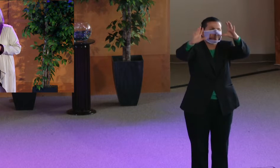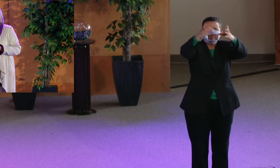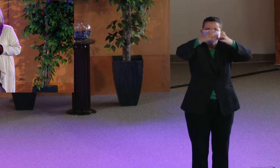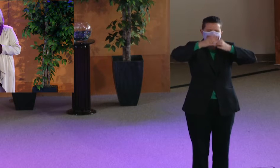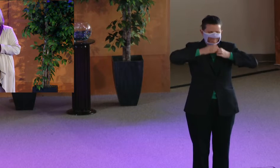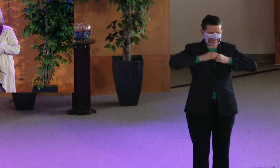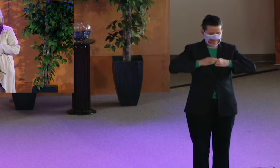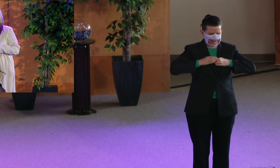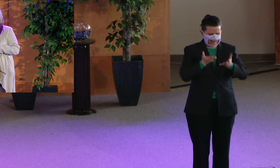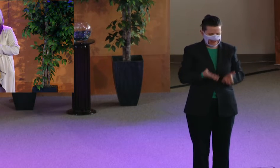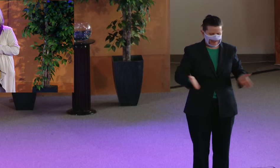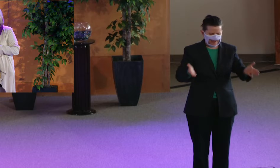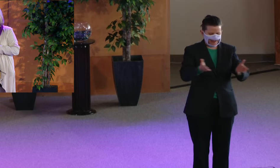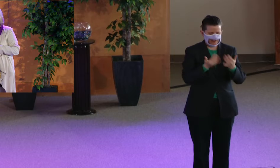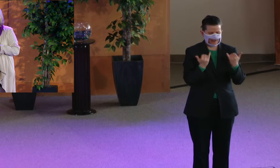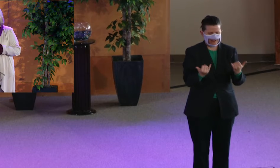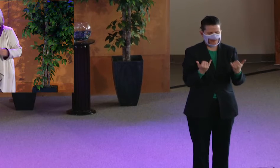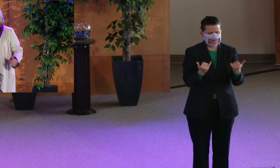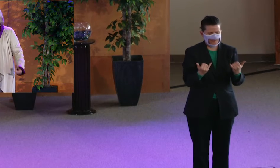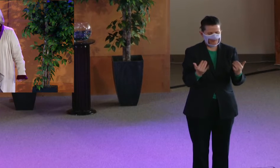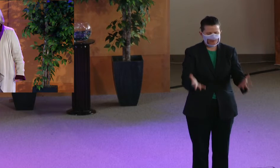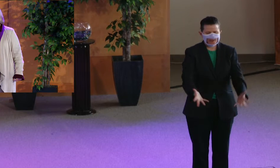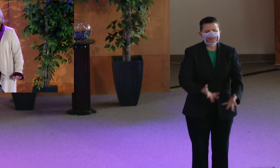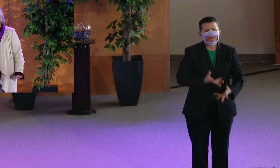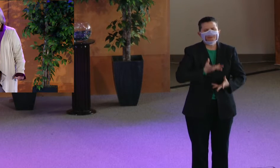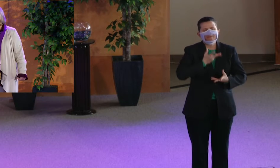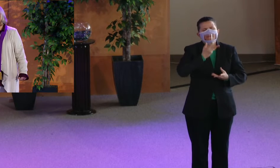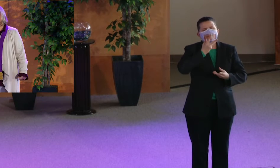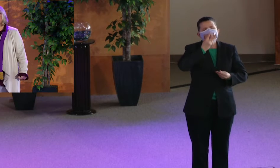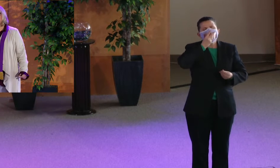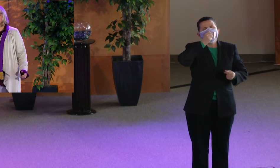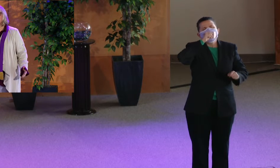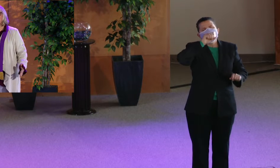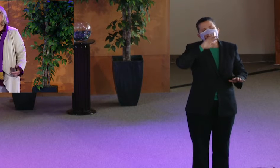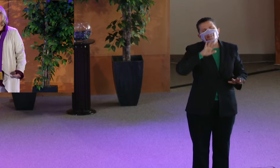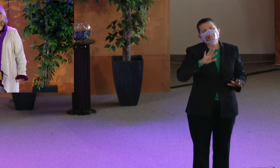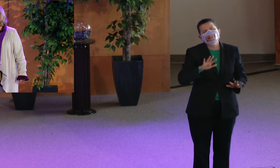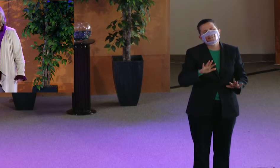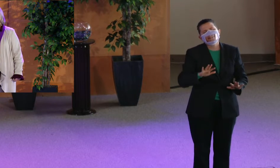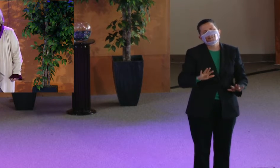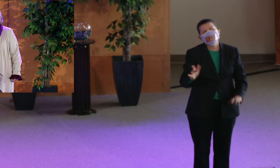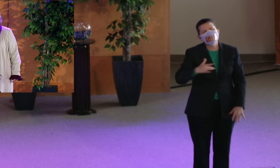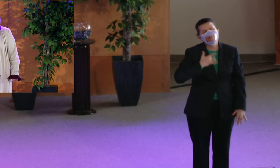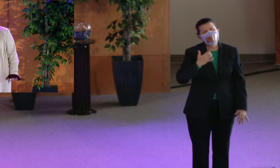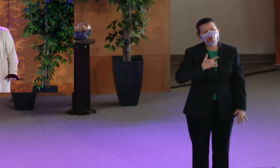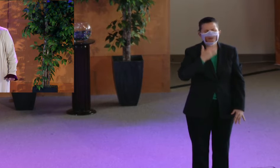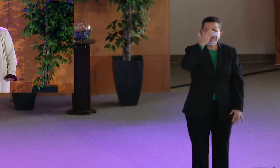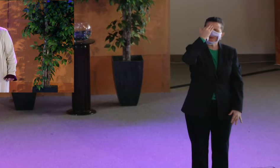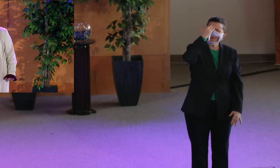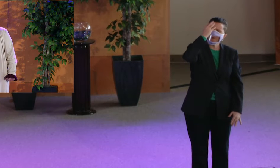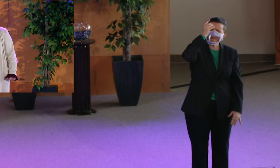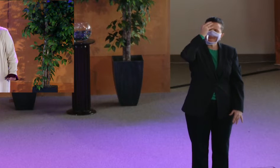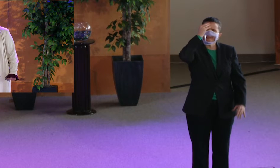We can just breathe it in. And in that sweet space, we think of those qualities that we think of